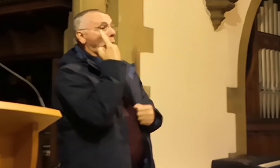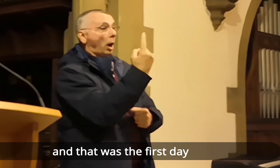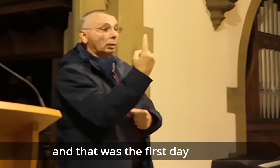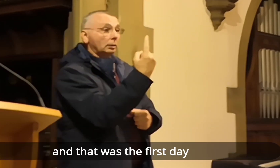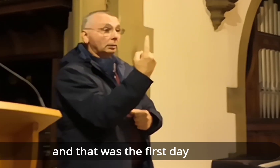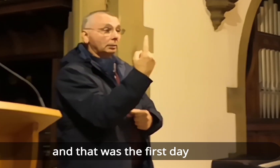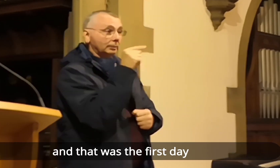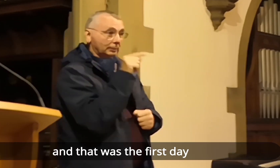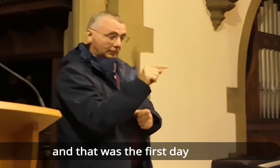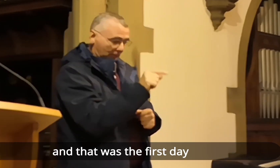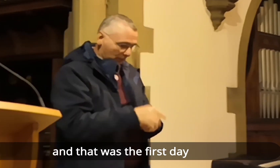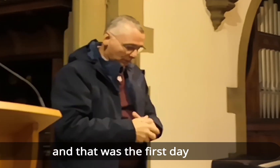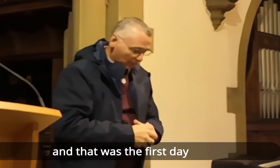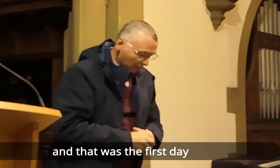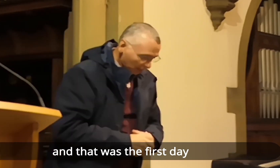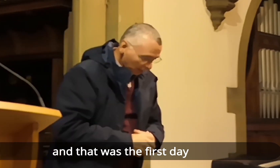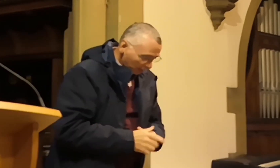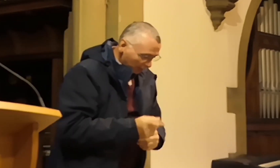And that was the first day.